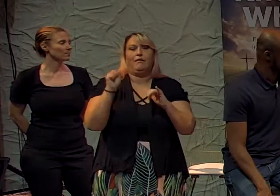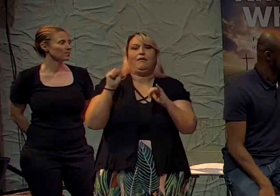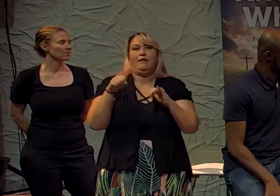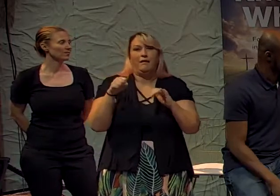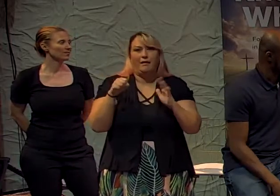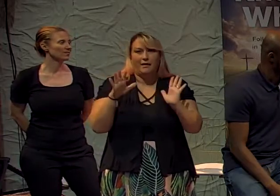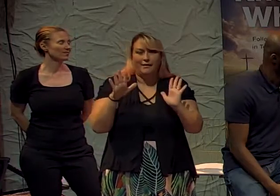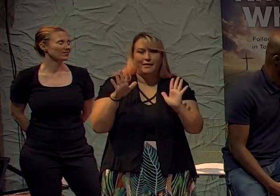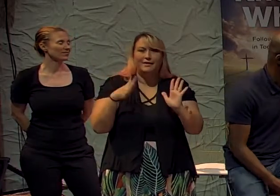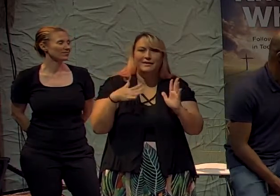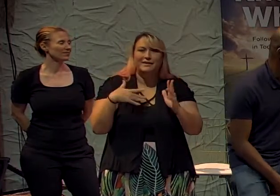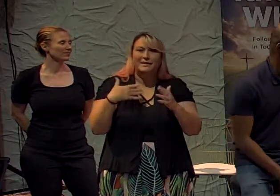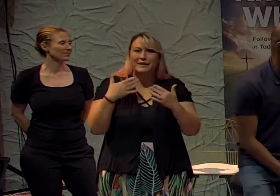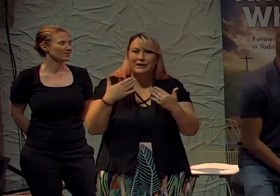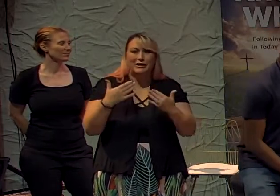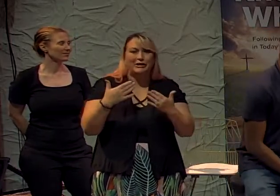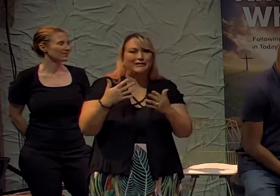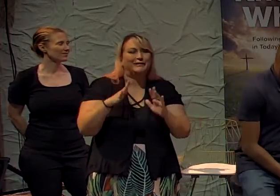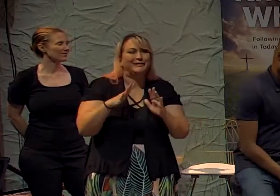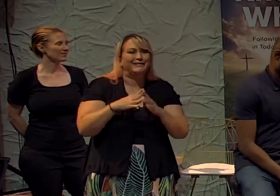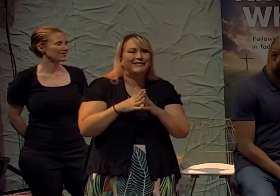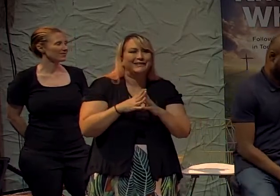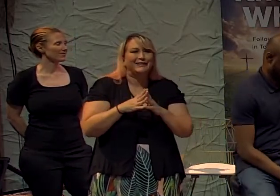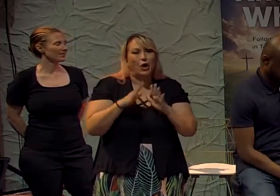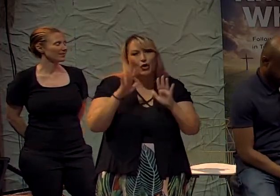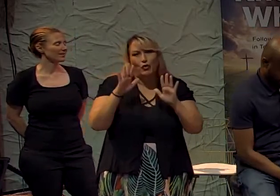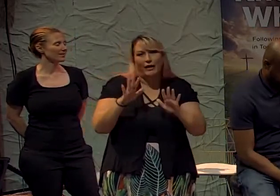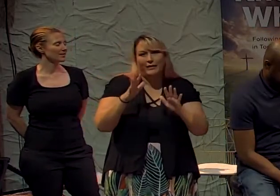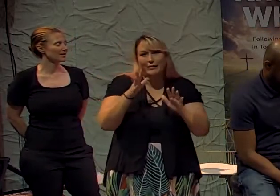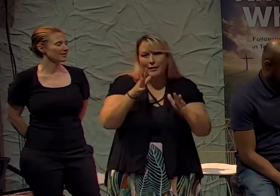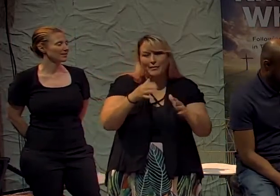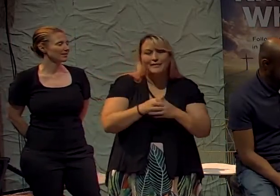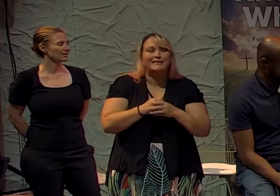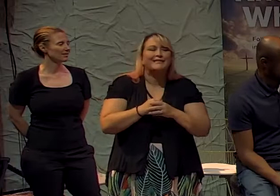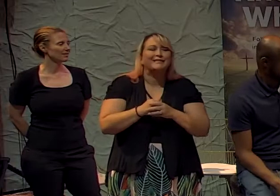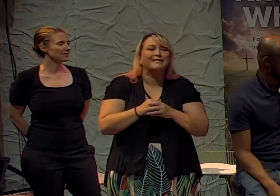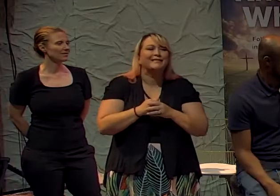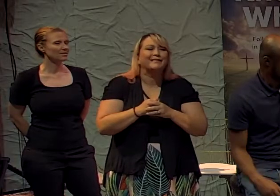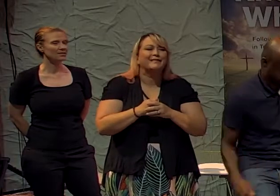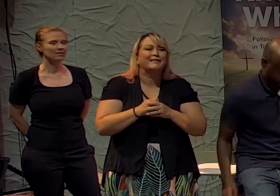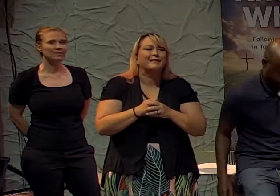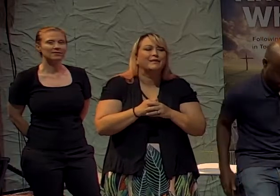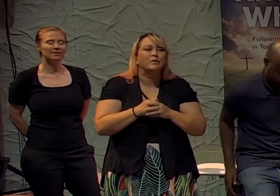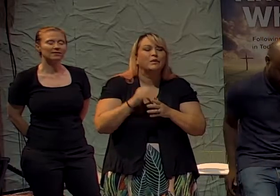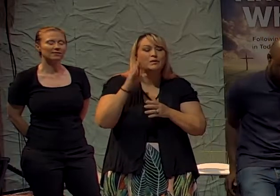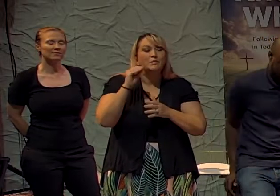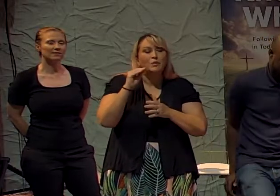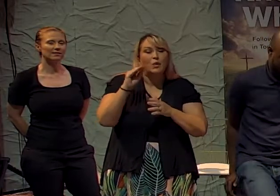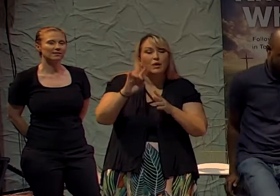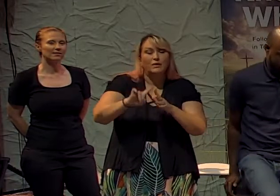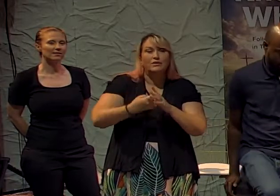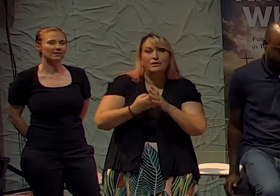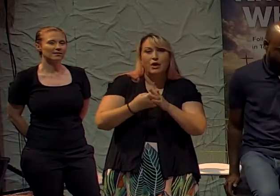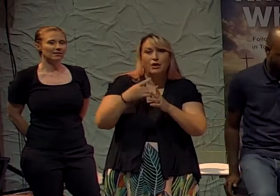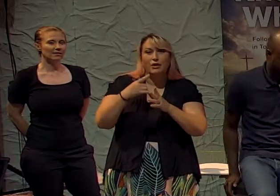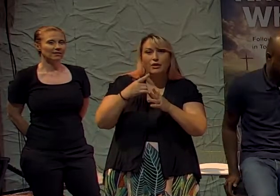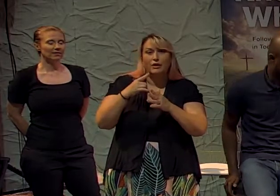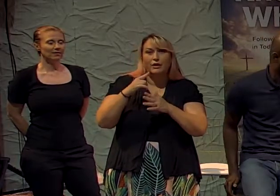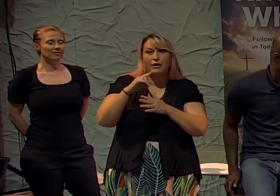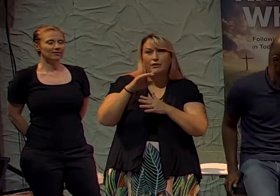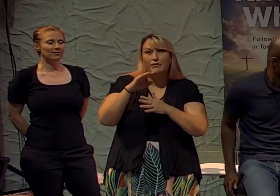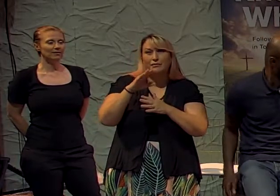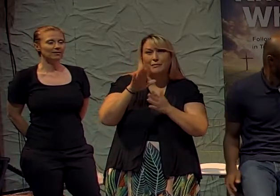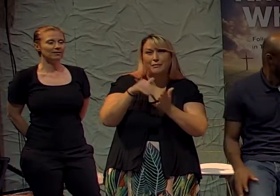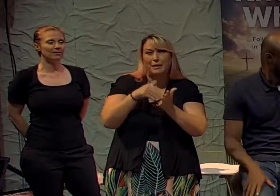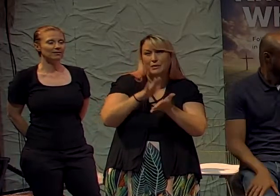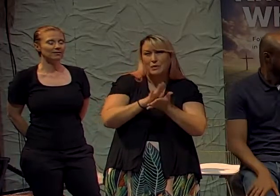You are. But is Robert, when the boys started in junior high, I think, it's probably 7th